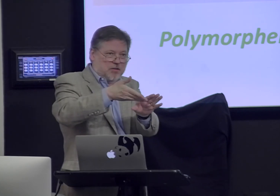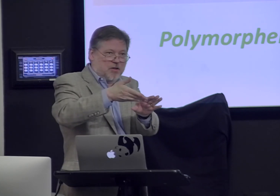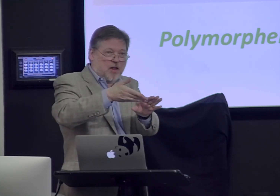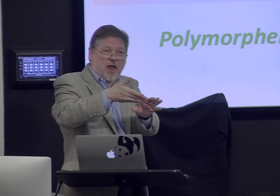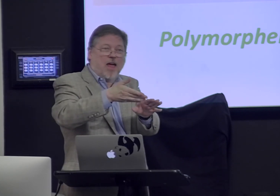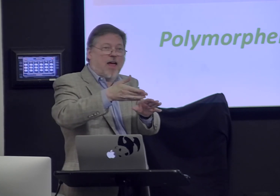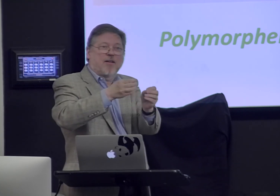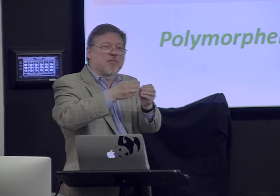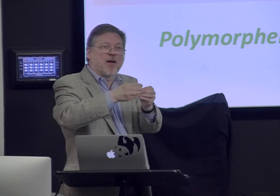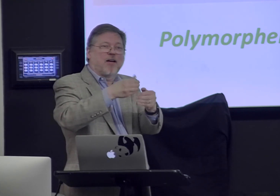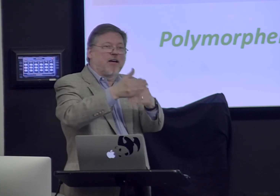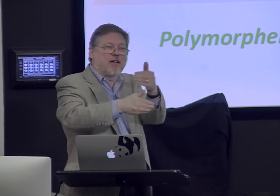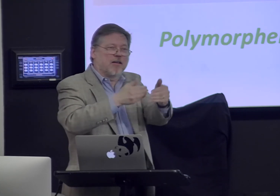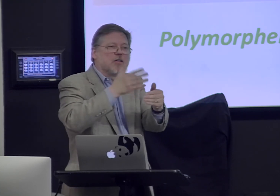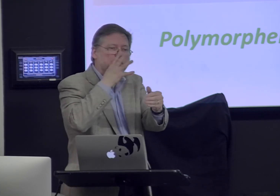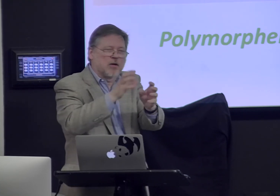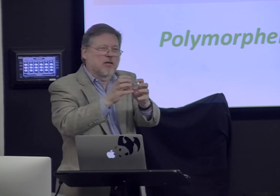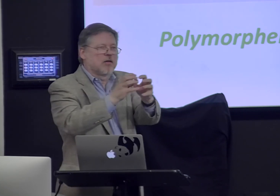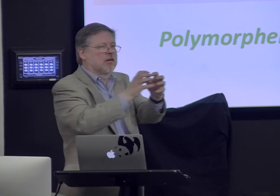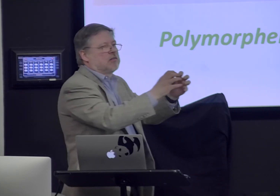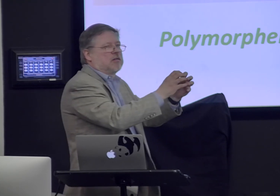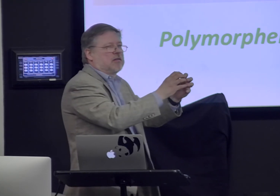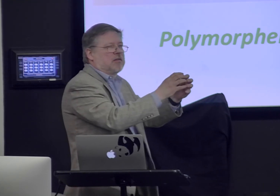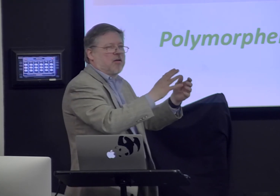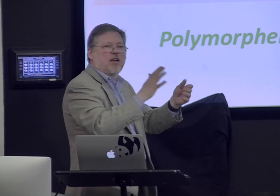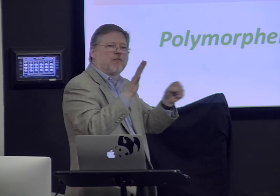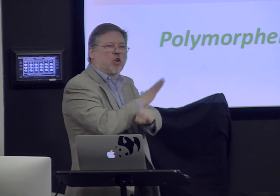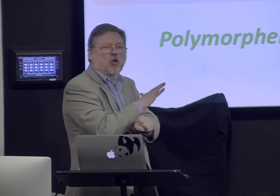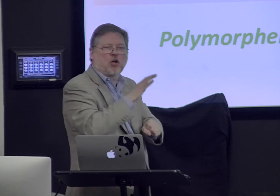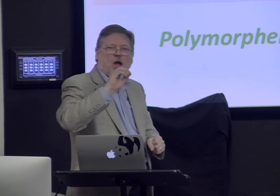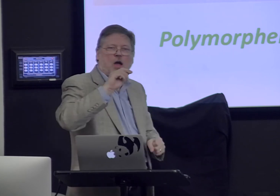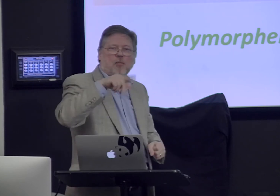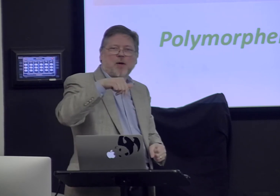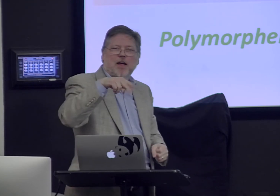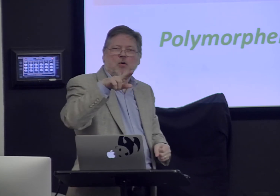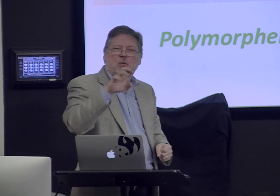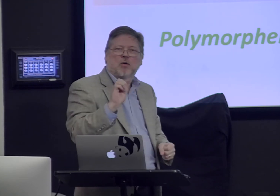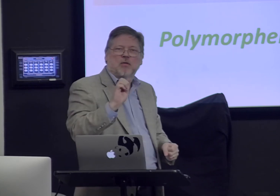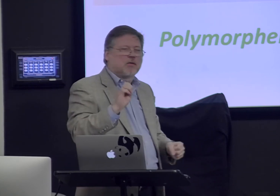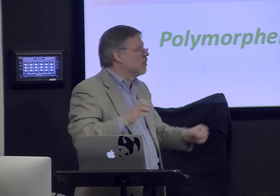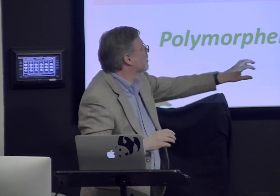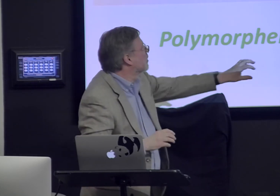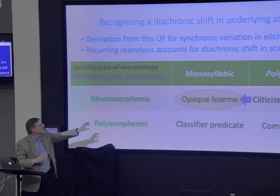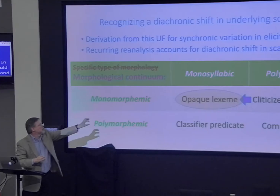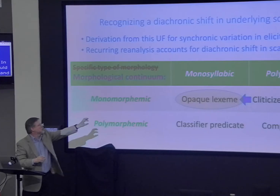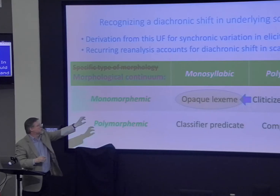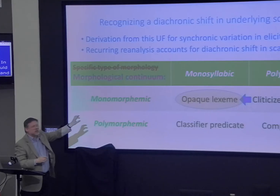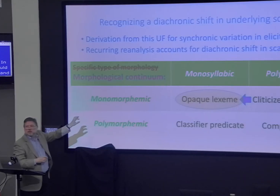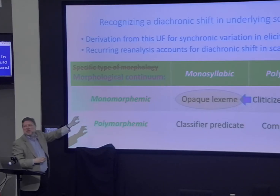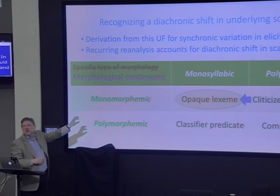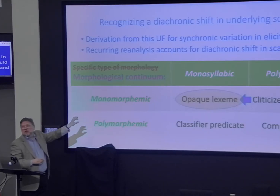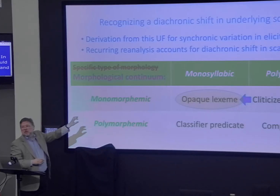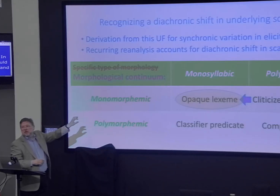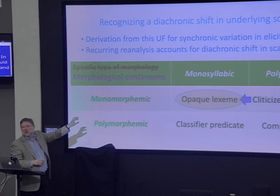new language, you would expect to see polymorphemic polysyllabic items that form words through compounding.